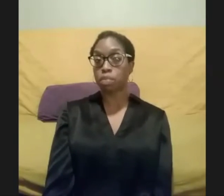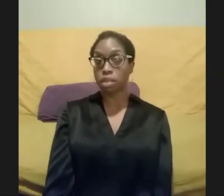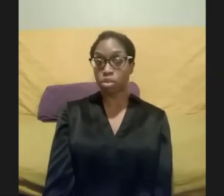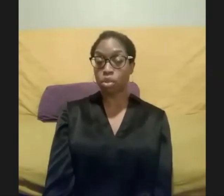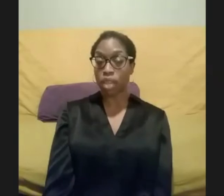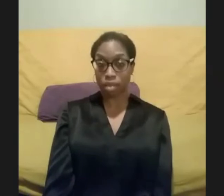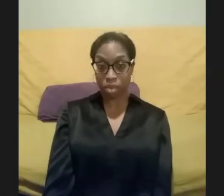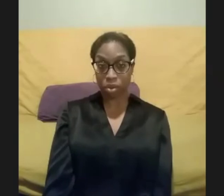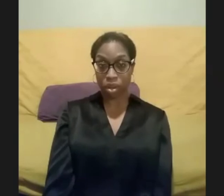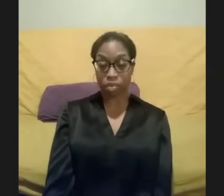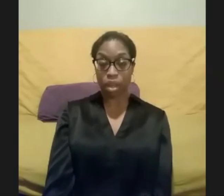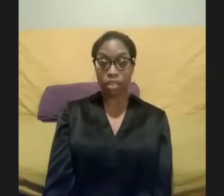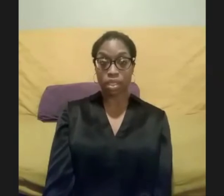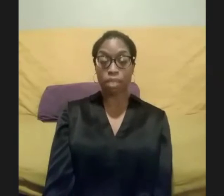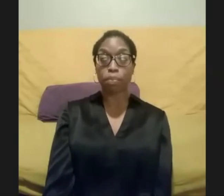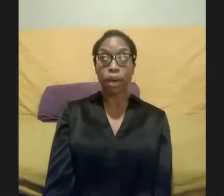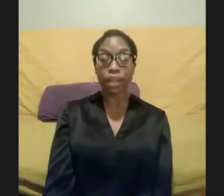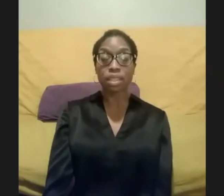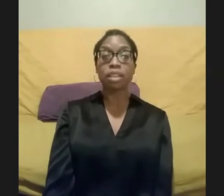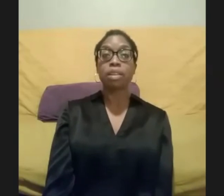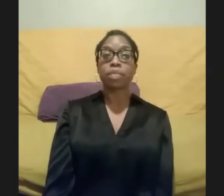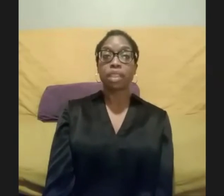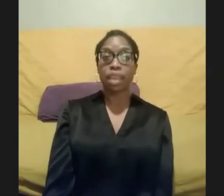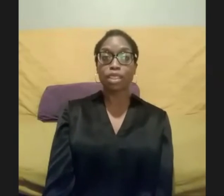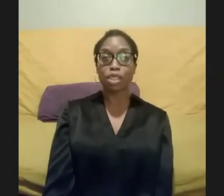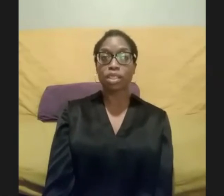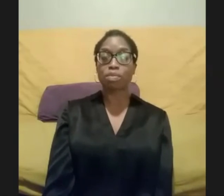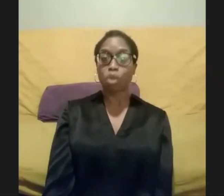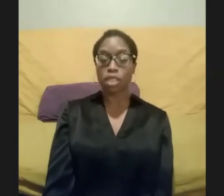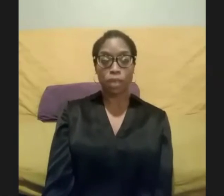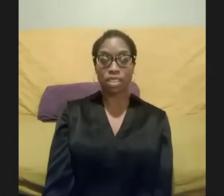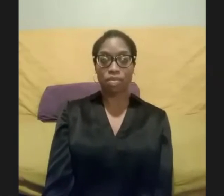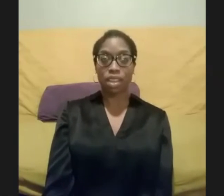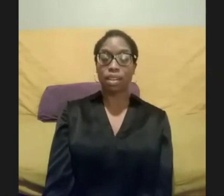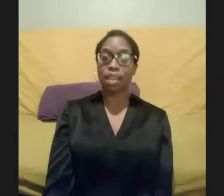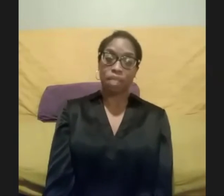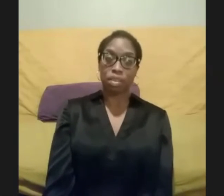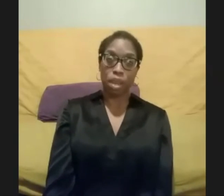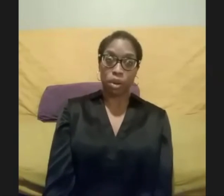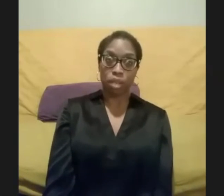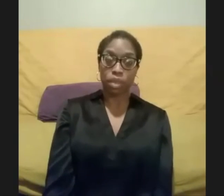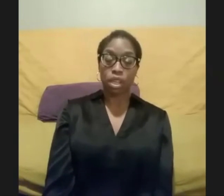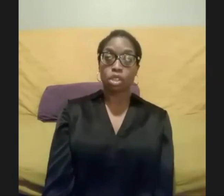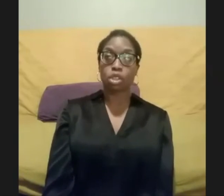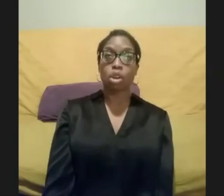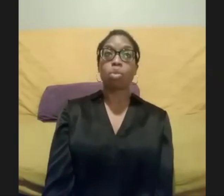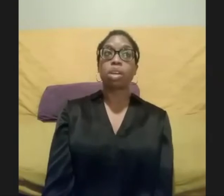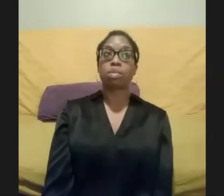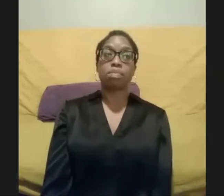expensive to get a mammogram, obviously. But cancer is more expensive than having a mammogram. So to